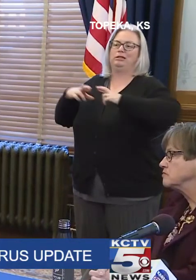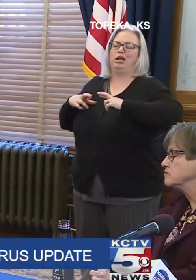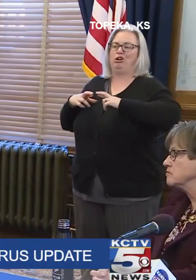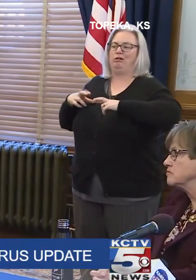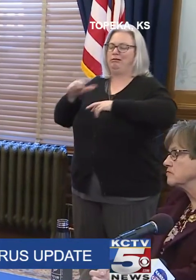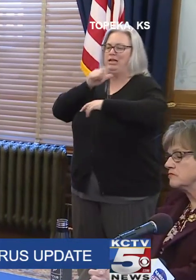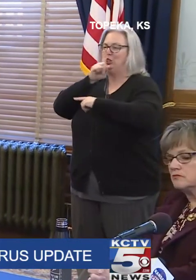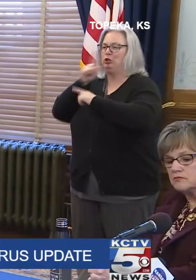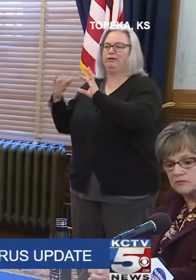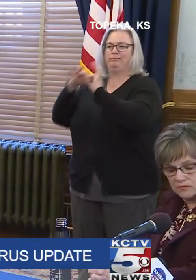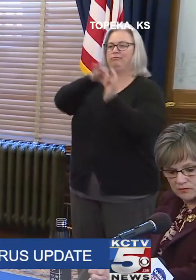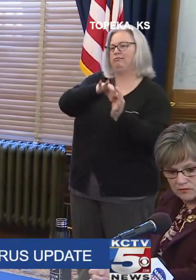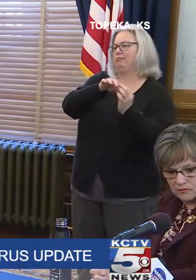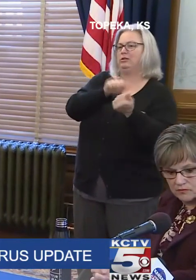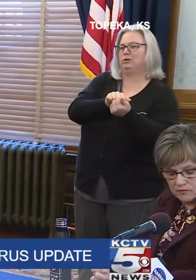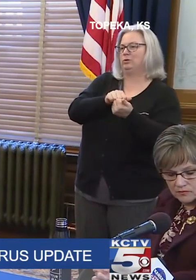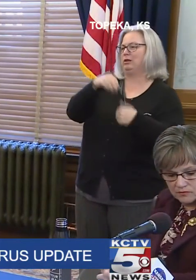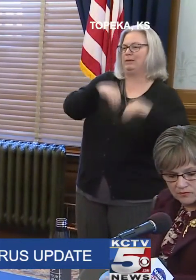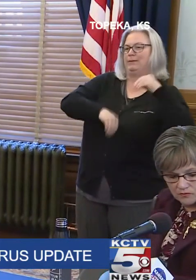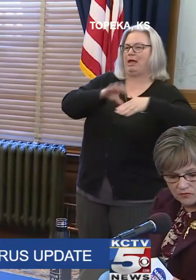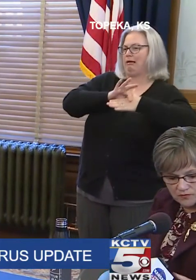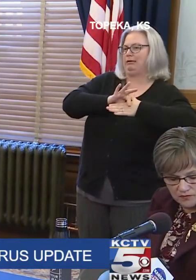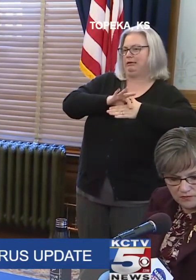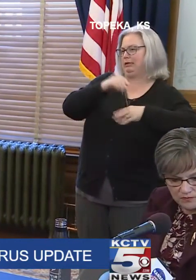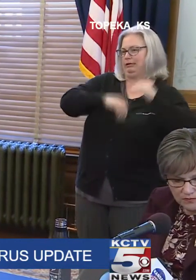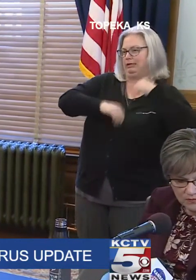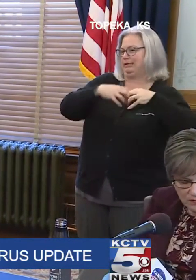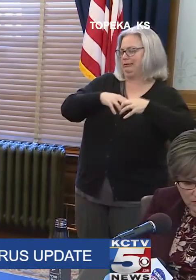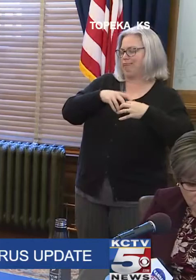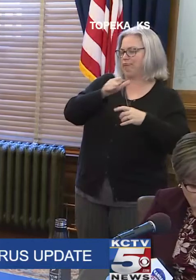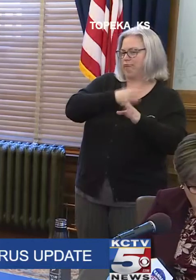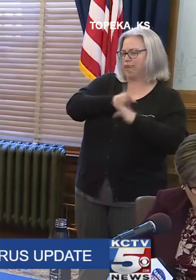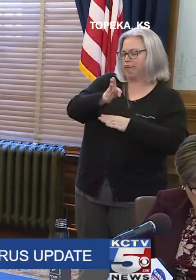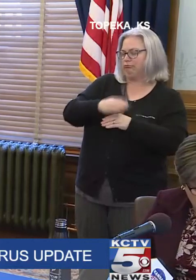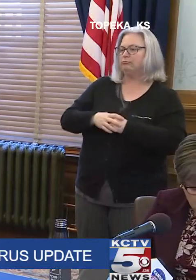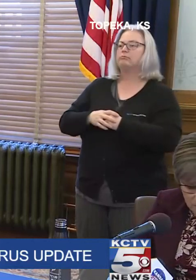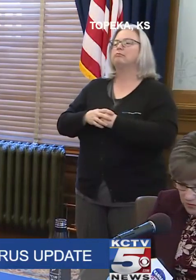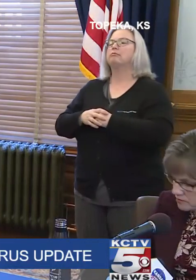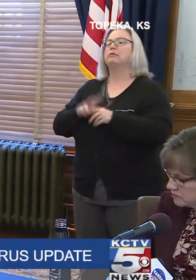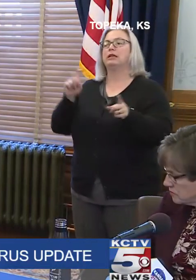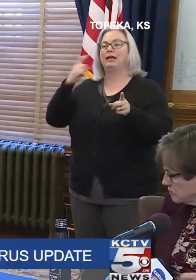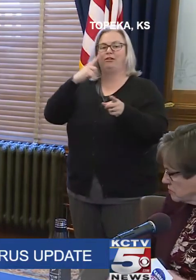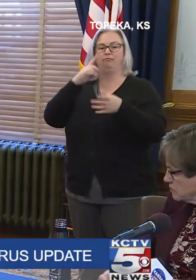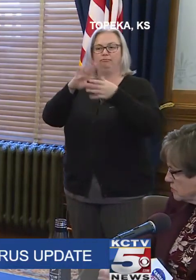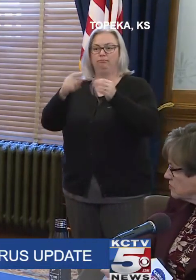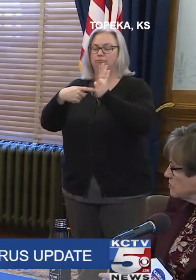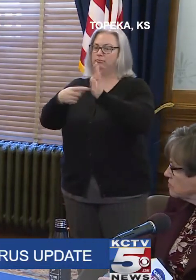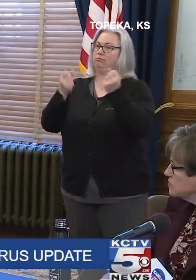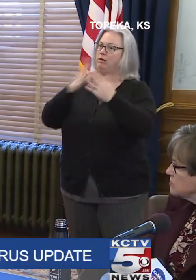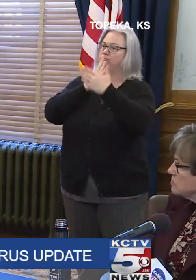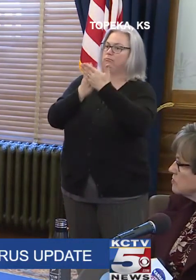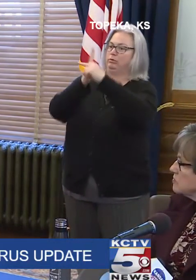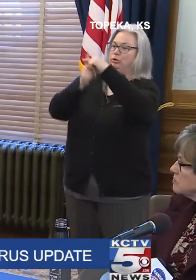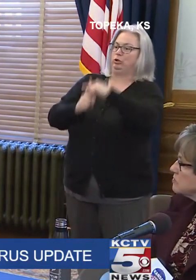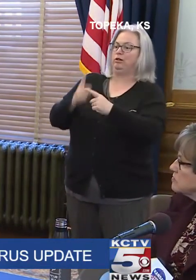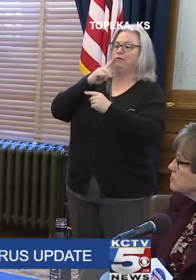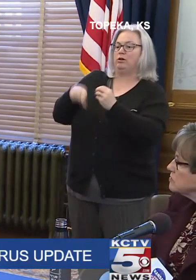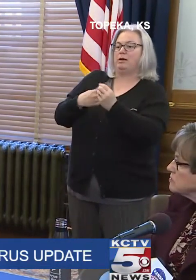any connection with the packing industries per se. As Governor pointed out, lots of good news on the